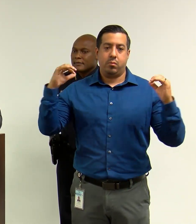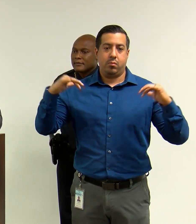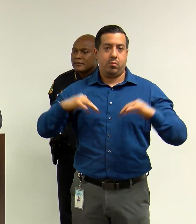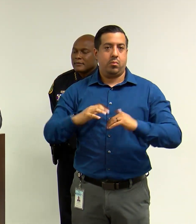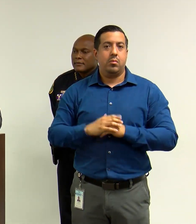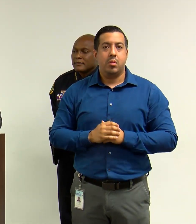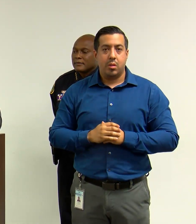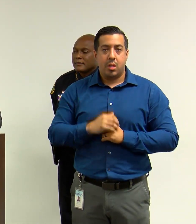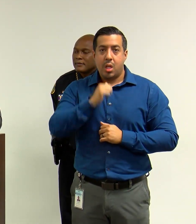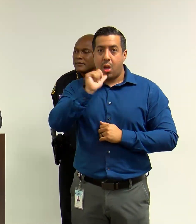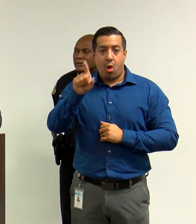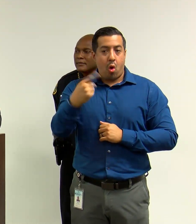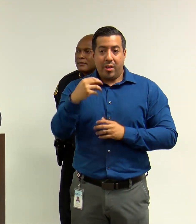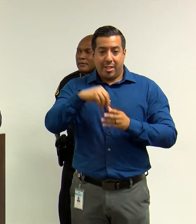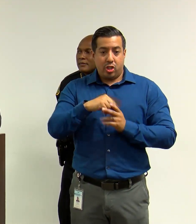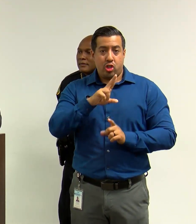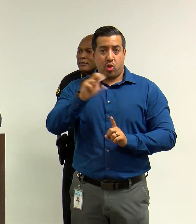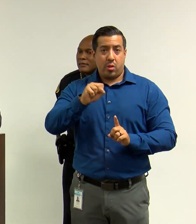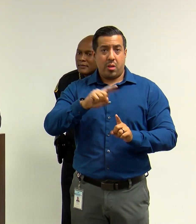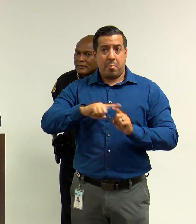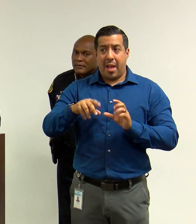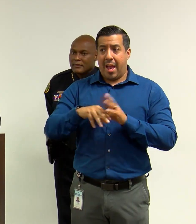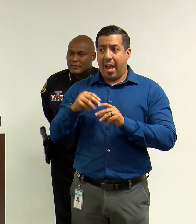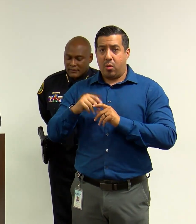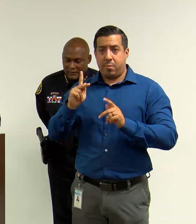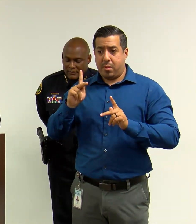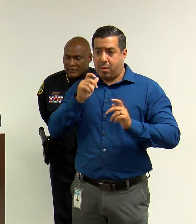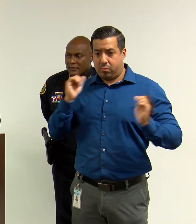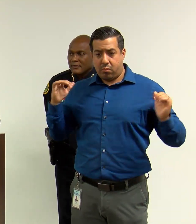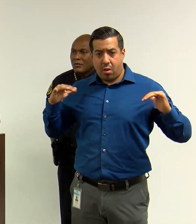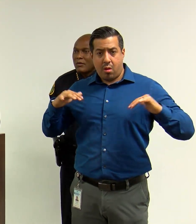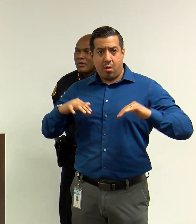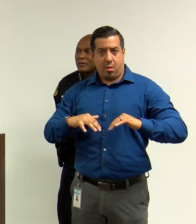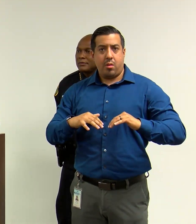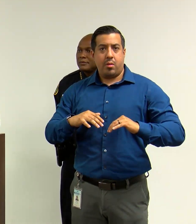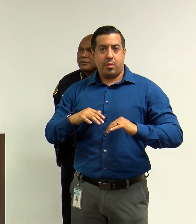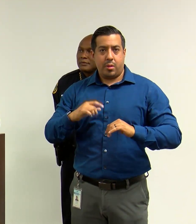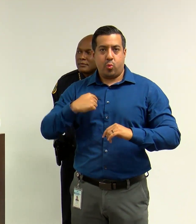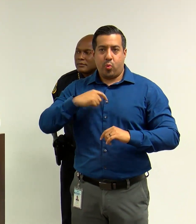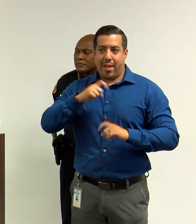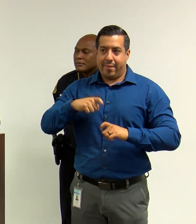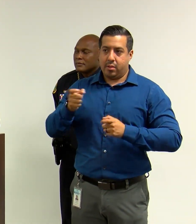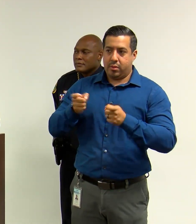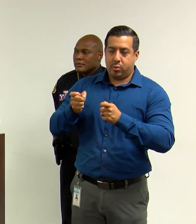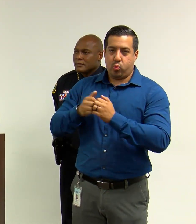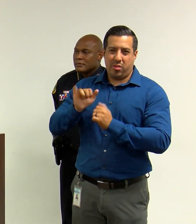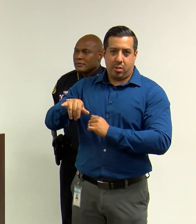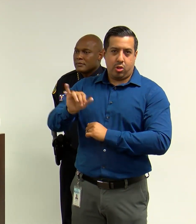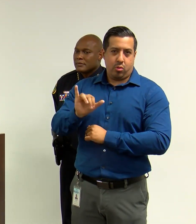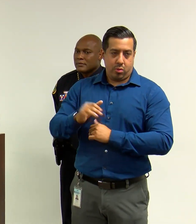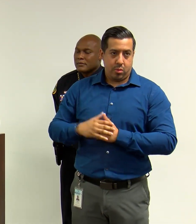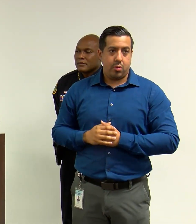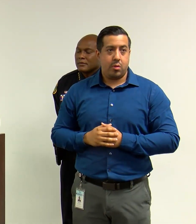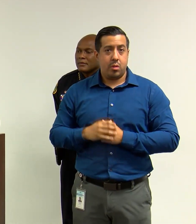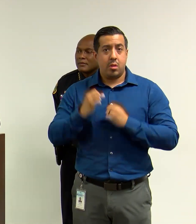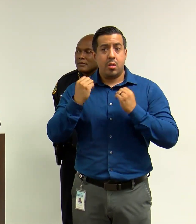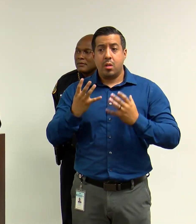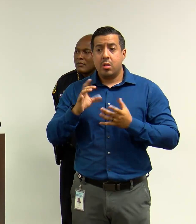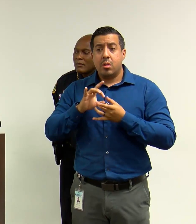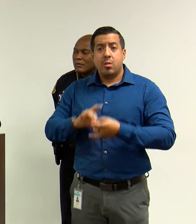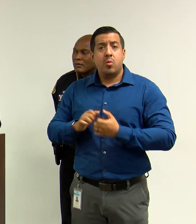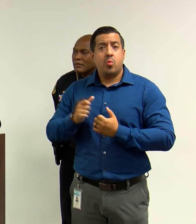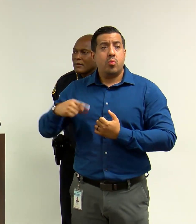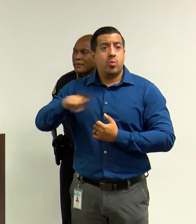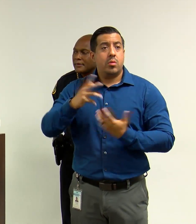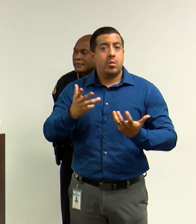just within the United States, but even coming outside. So we're having to deal with that. And a lot that's connected to that is